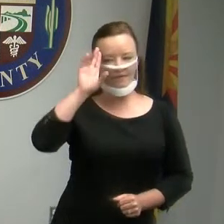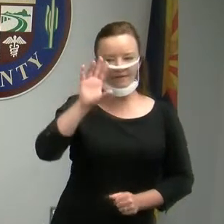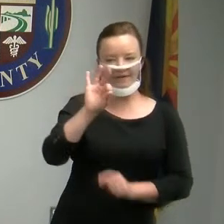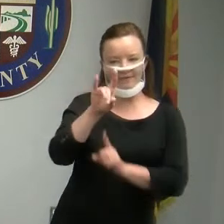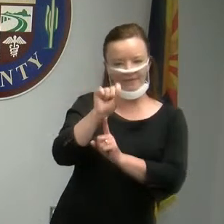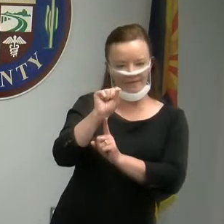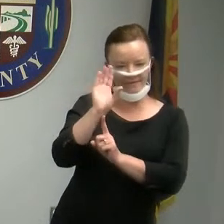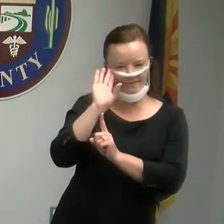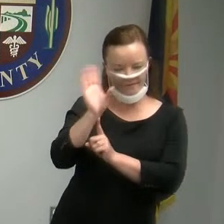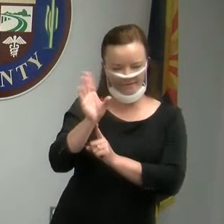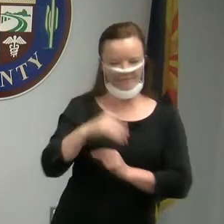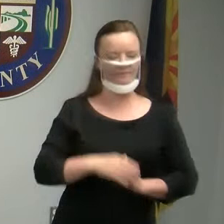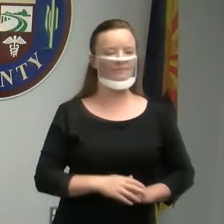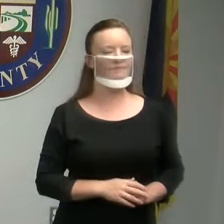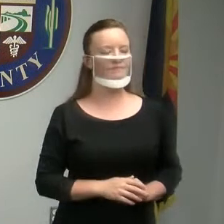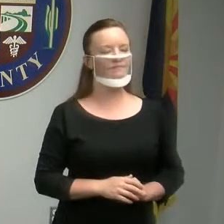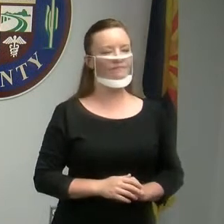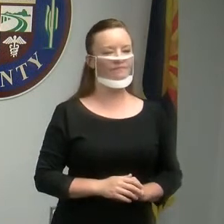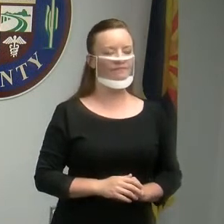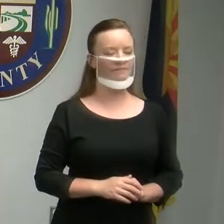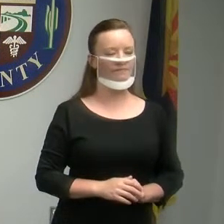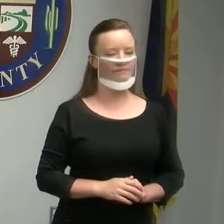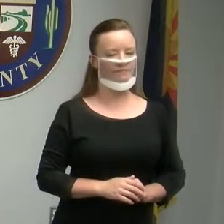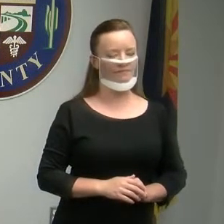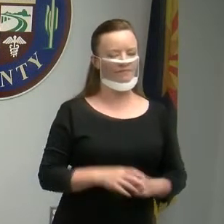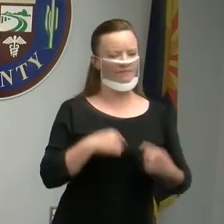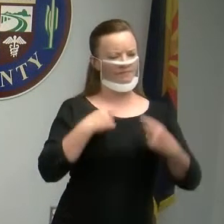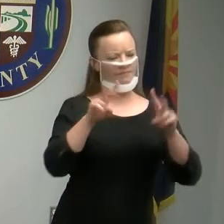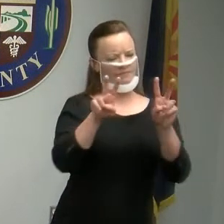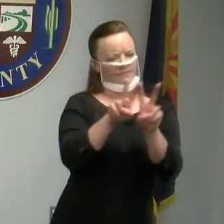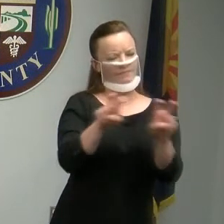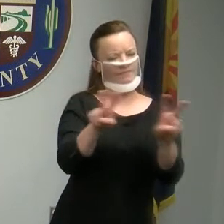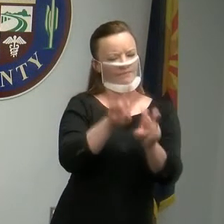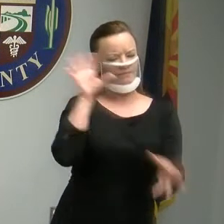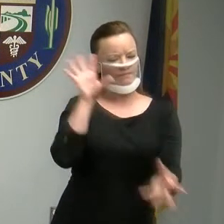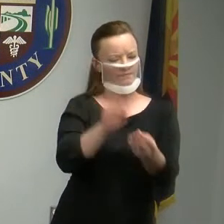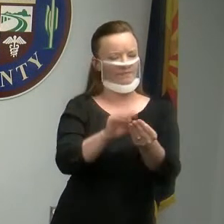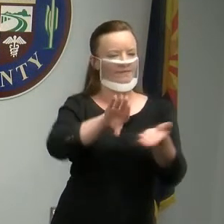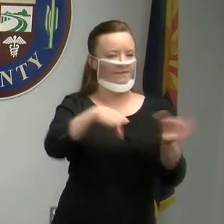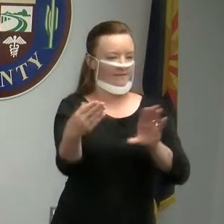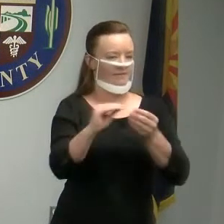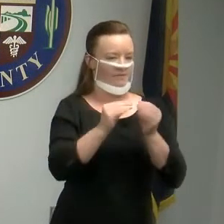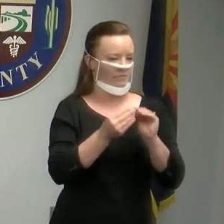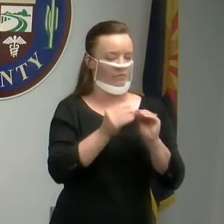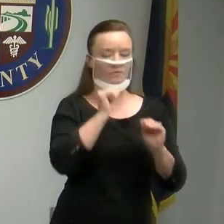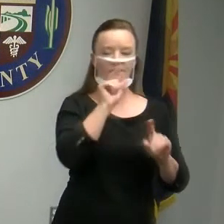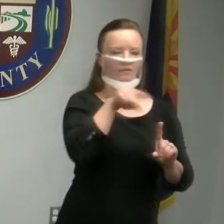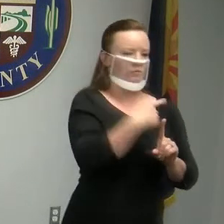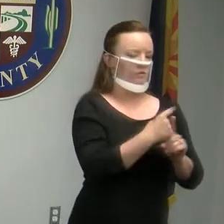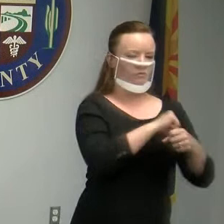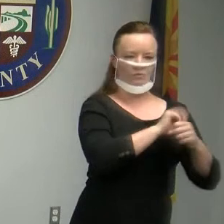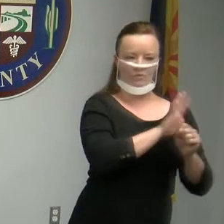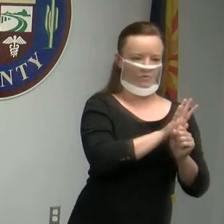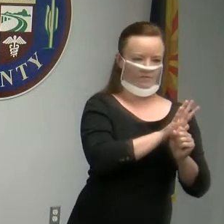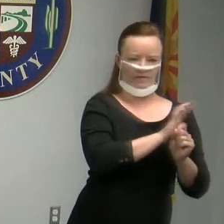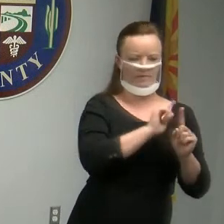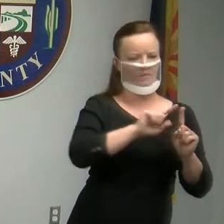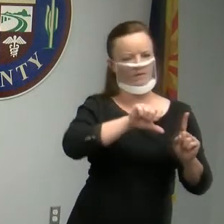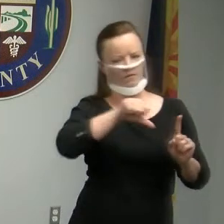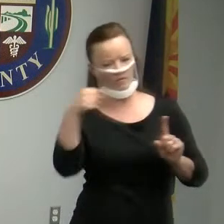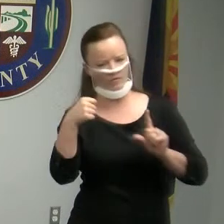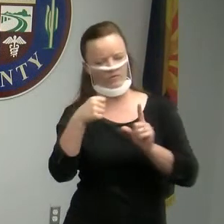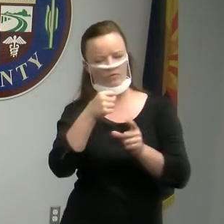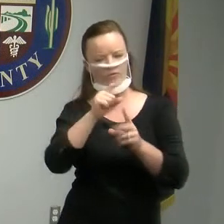Fields. We've been looking into the overall death numbers, not just COVID, in the state and in the